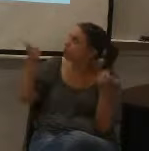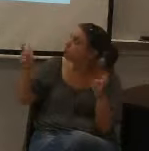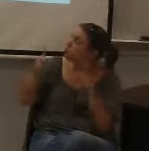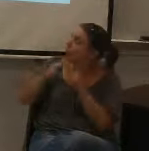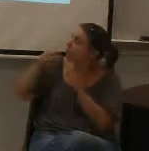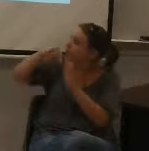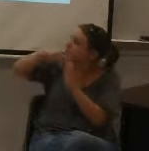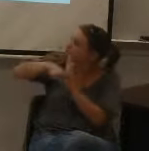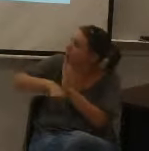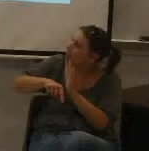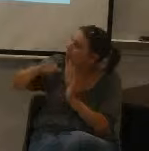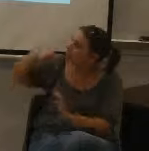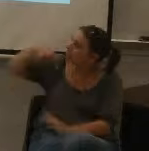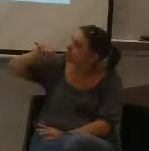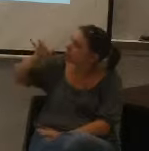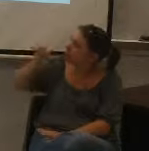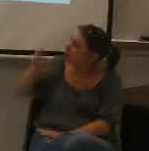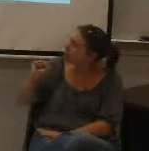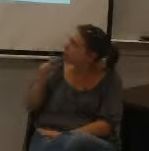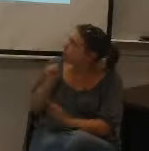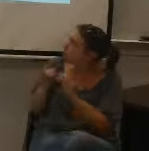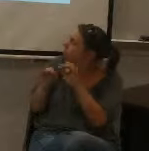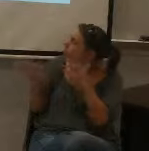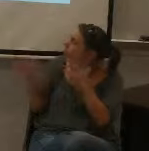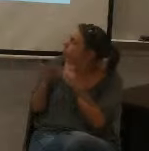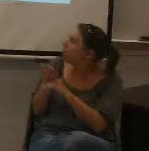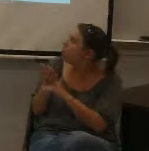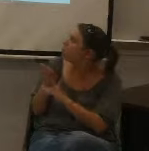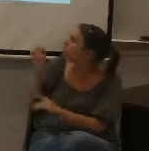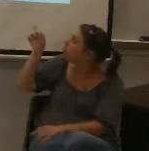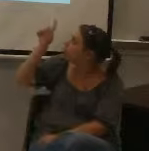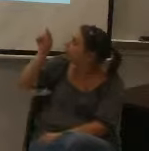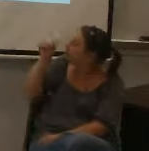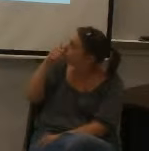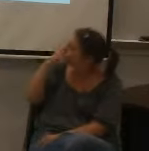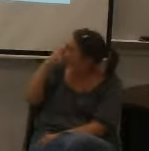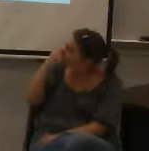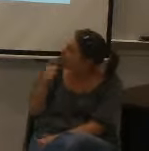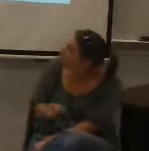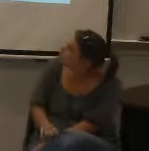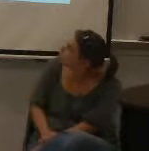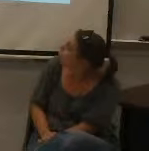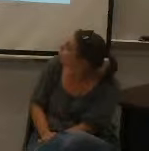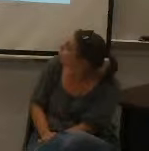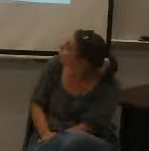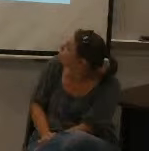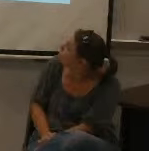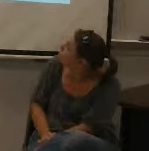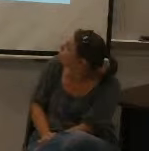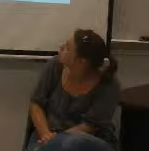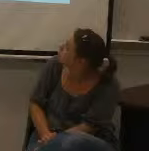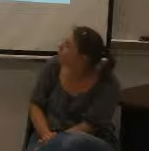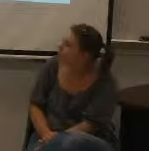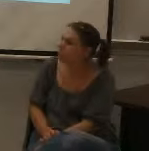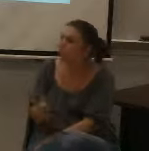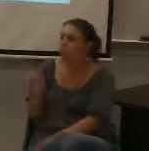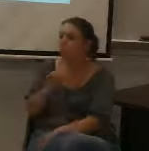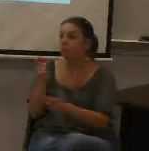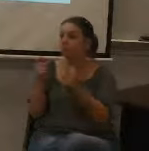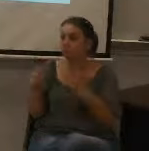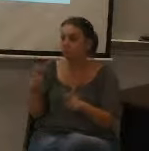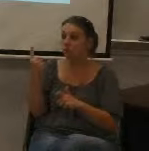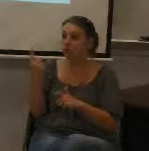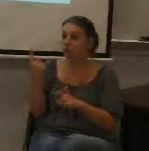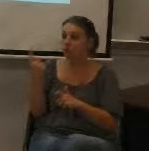deep aquifers that are scattered throughout the country. And these are the major ones. The